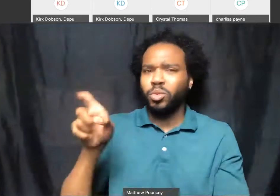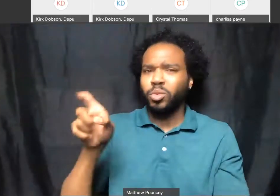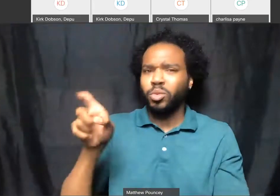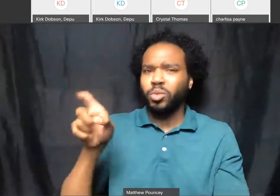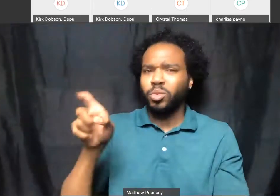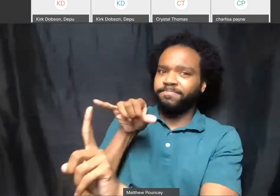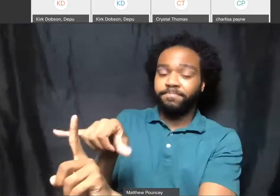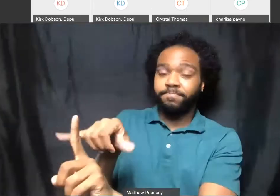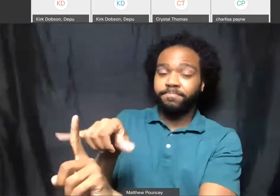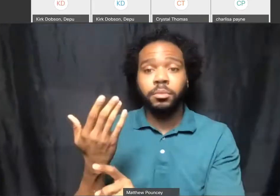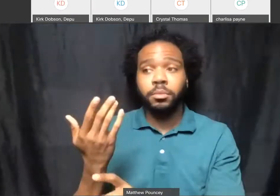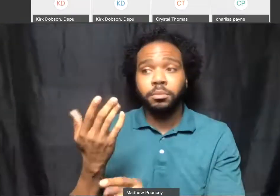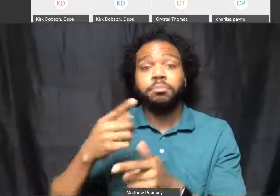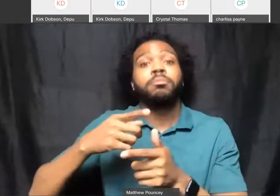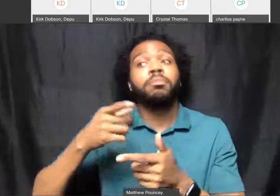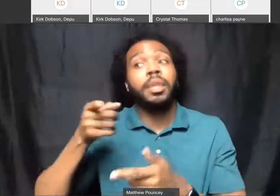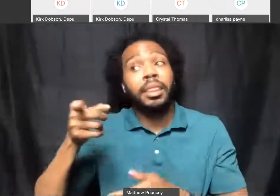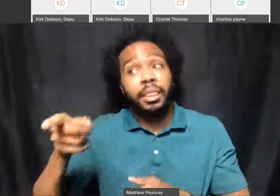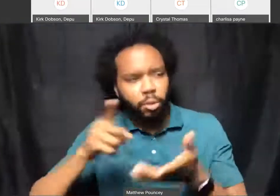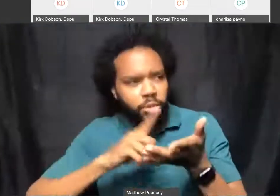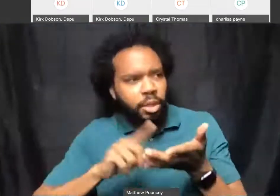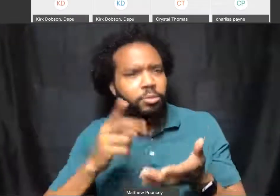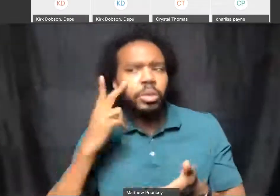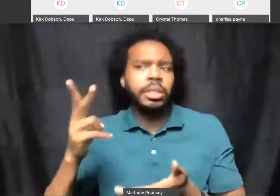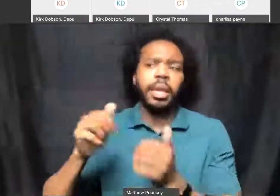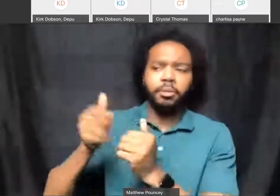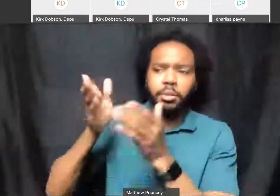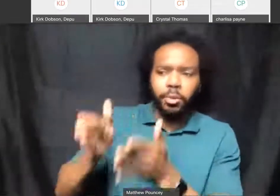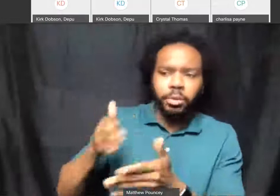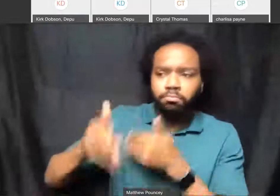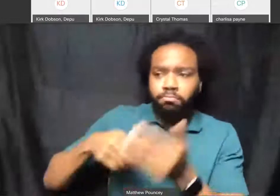they then check in to see how the person's doing with quarantining.